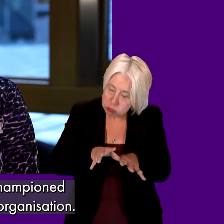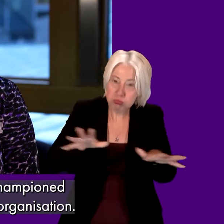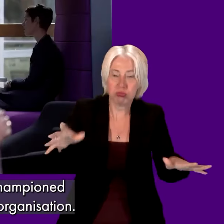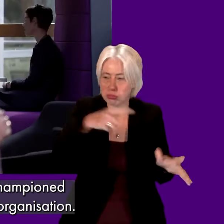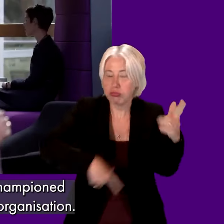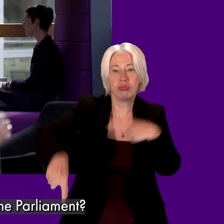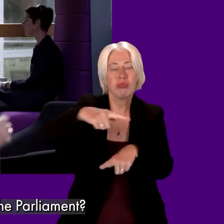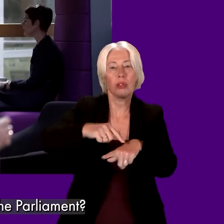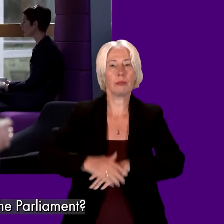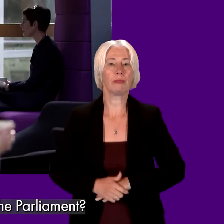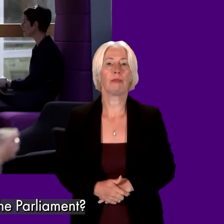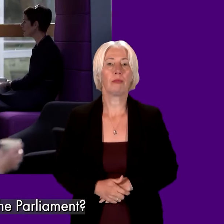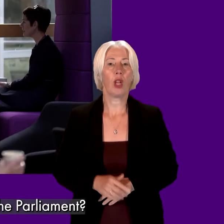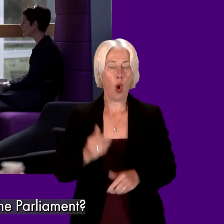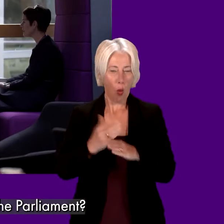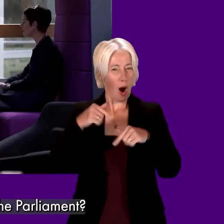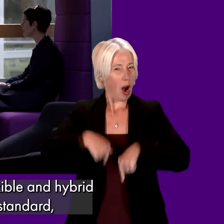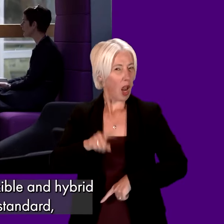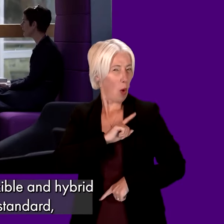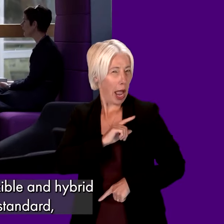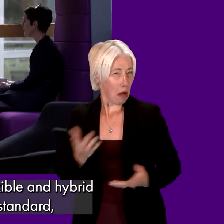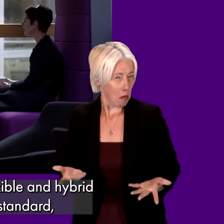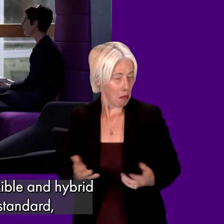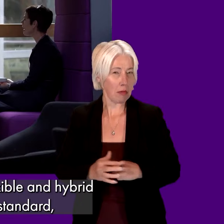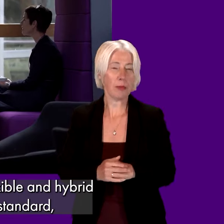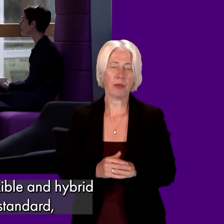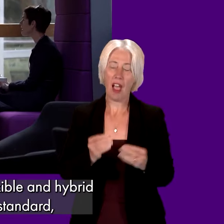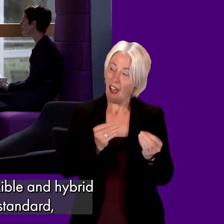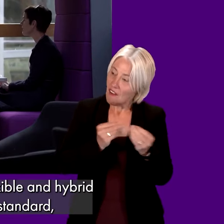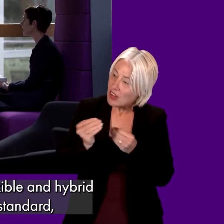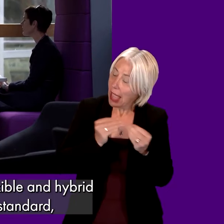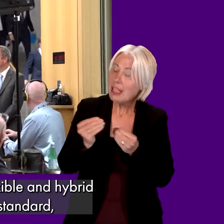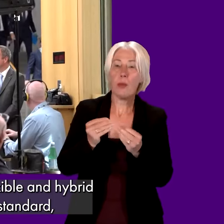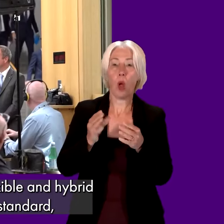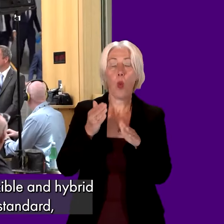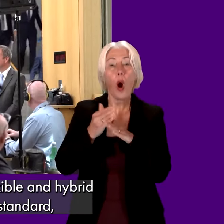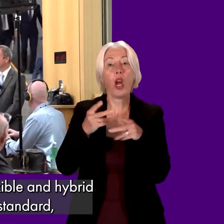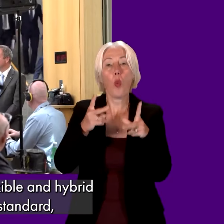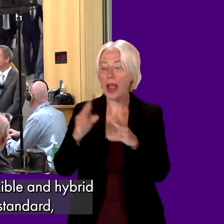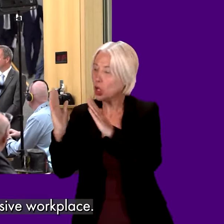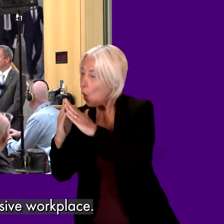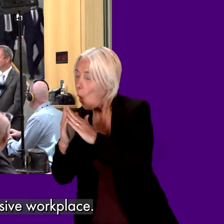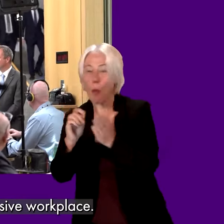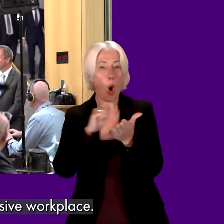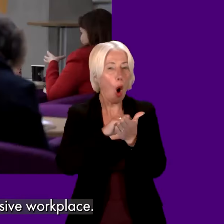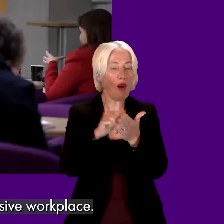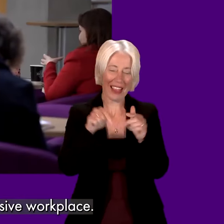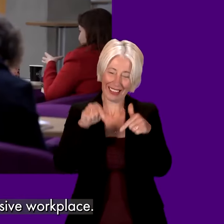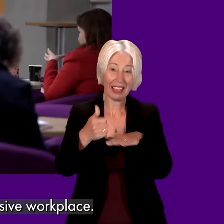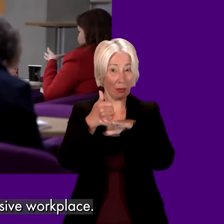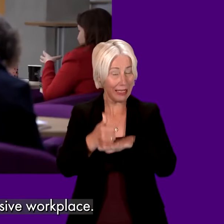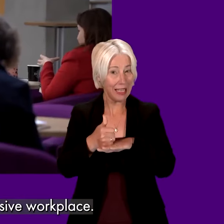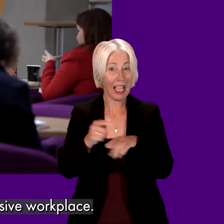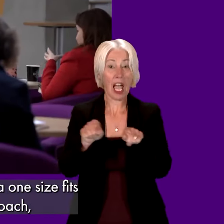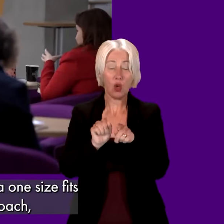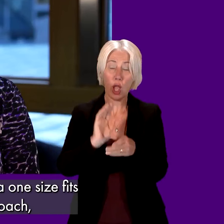organisation. So why work at the Parliament? Well, we have flexible and hybrid working as standard, and we're an inclusive